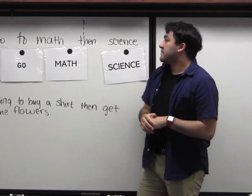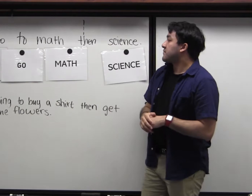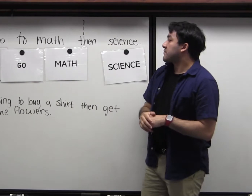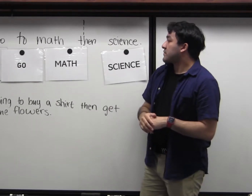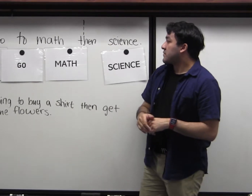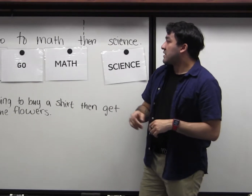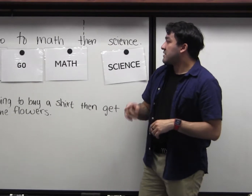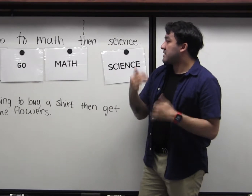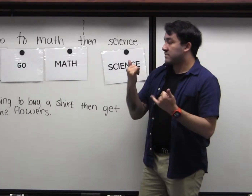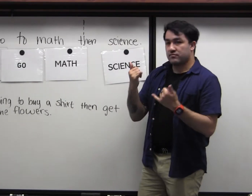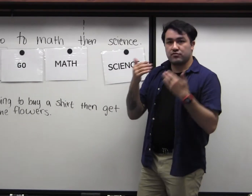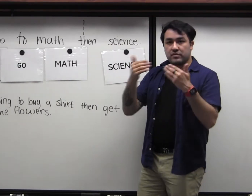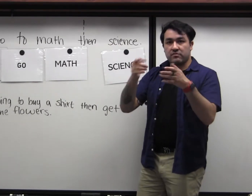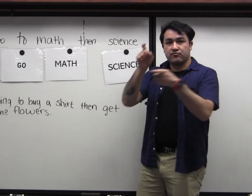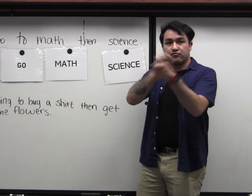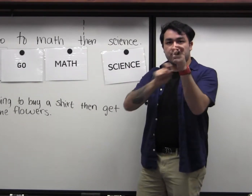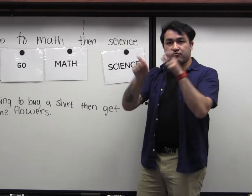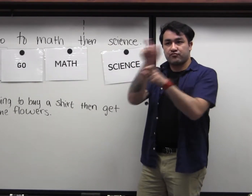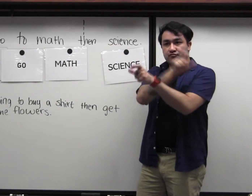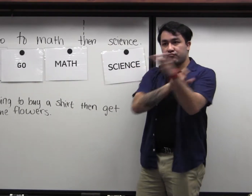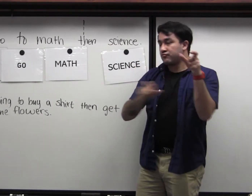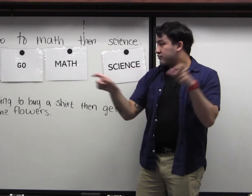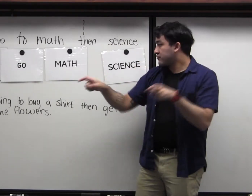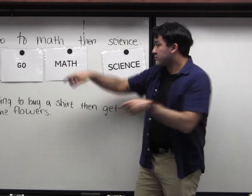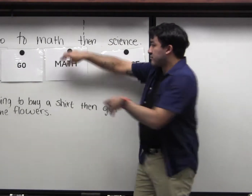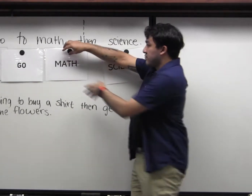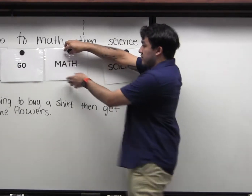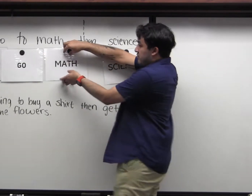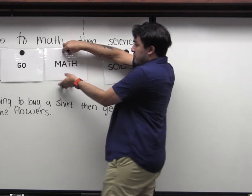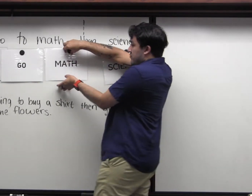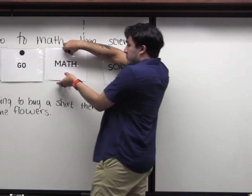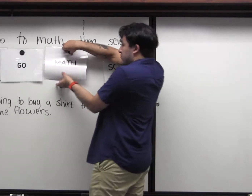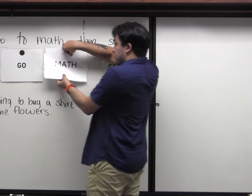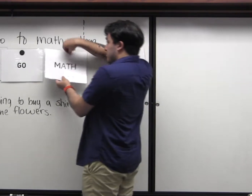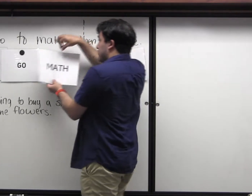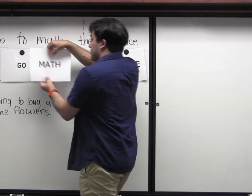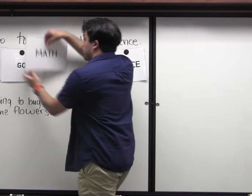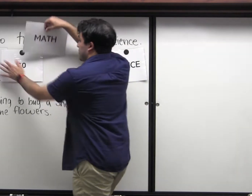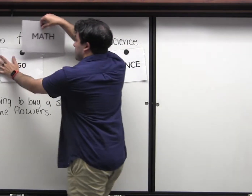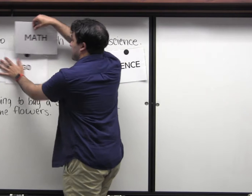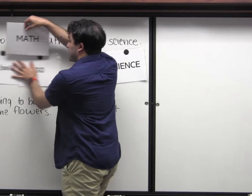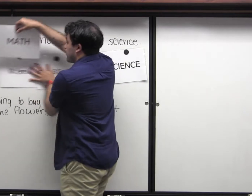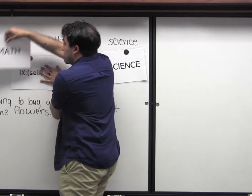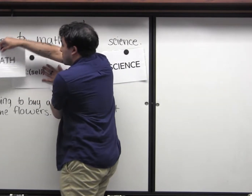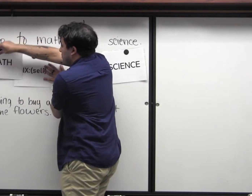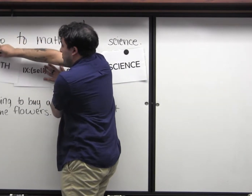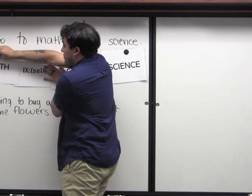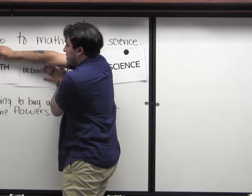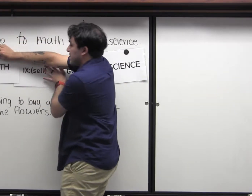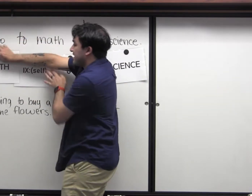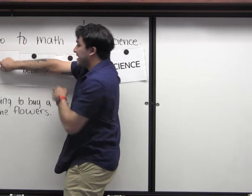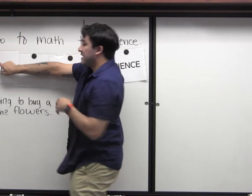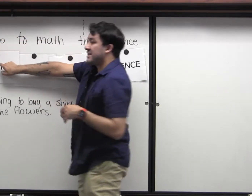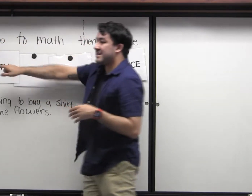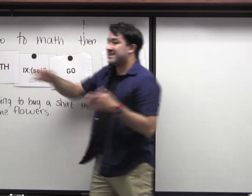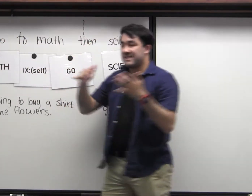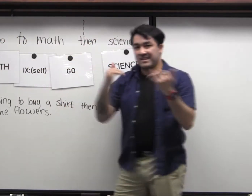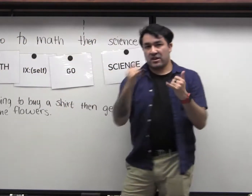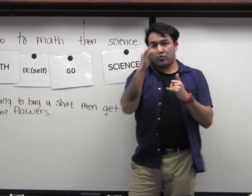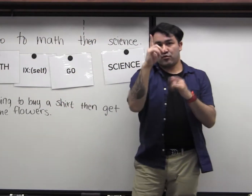right? But in ASL we could say I go to math, I go to science. So let's go ahead and move some of these things around, right? We do want to put math class first. Math, that is our